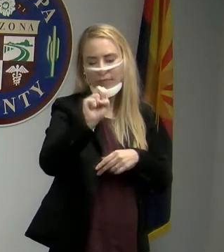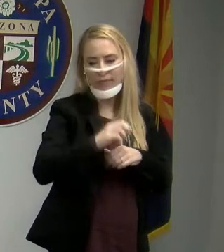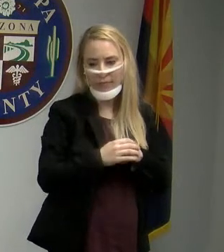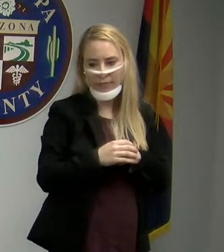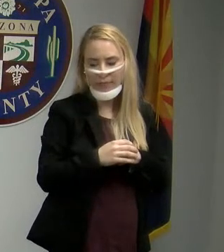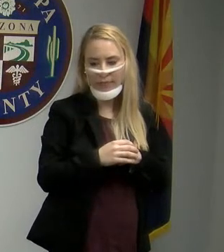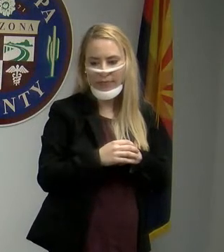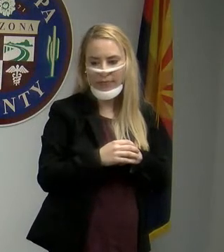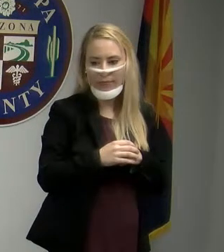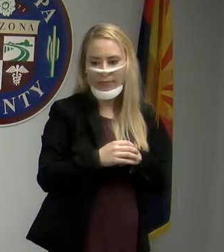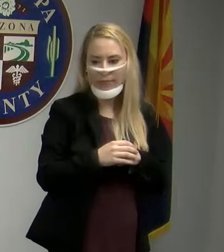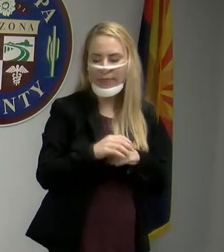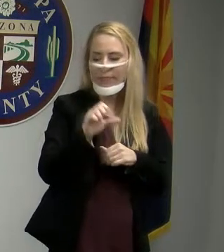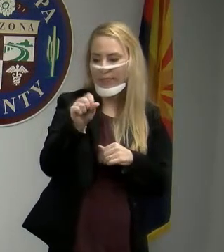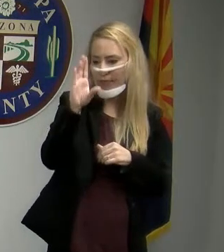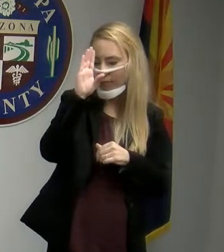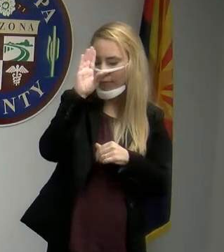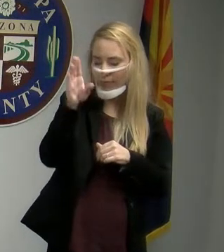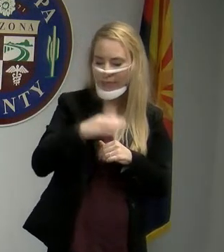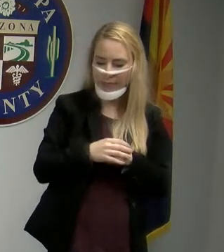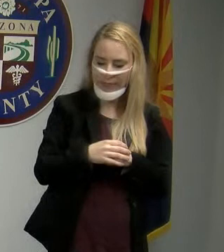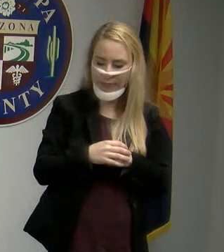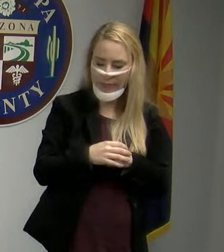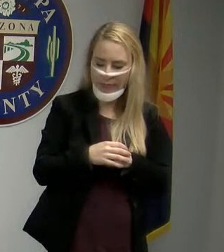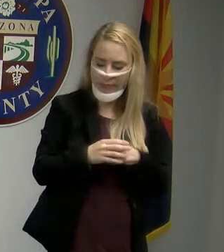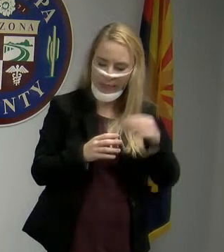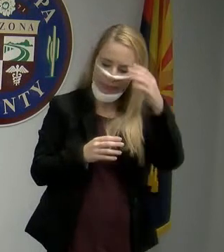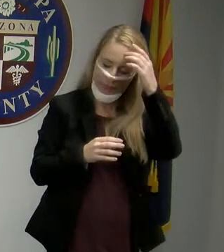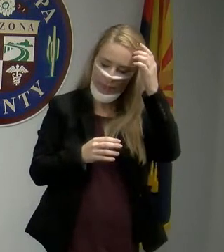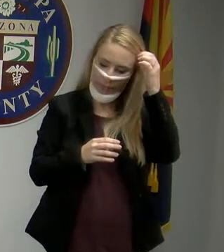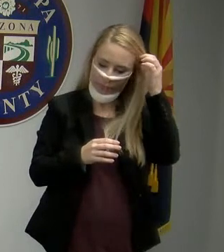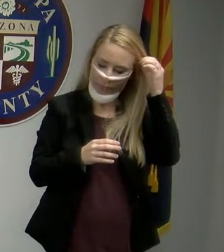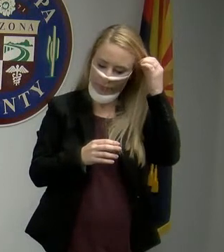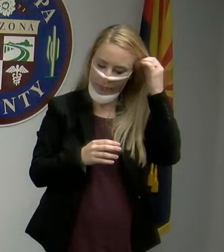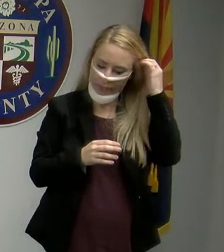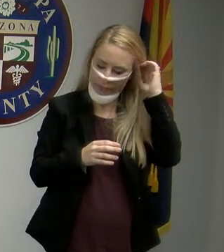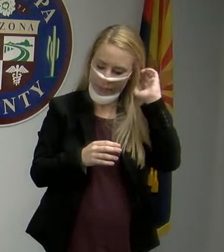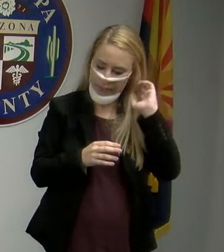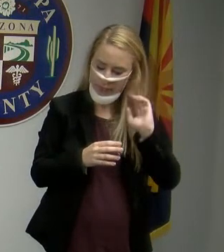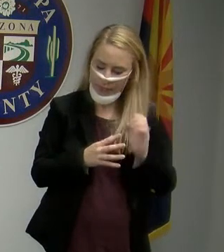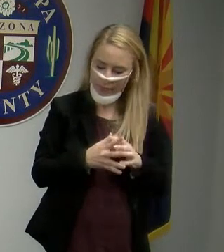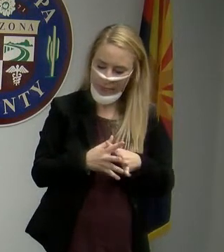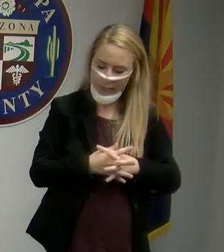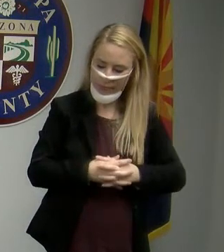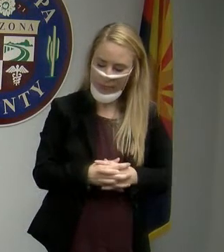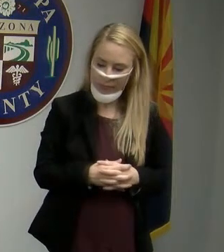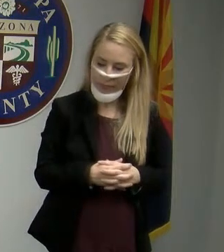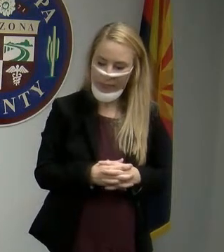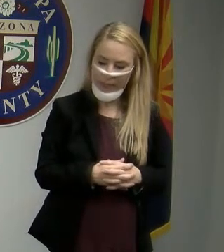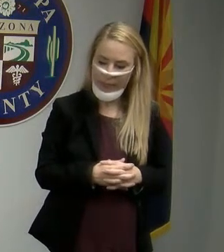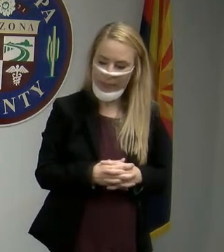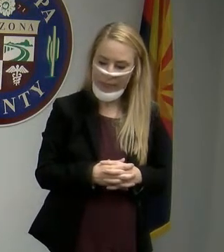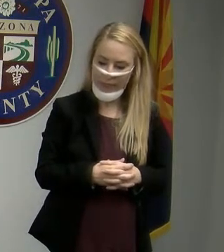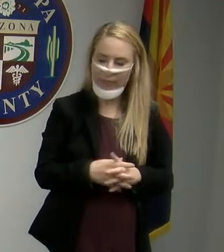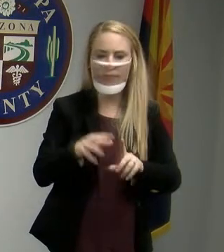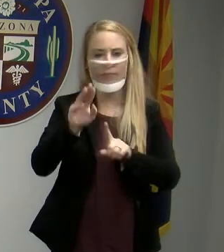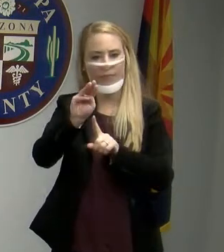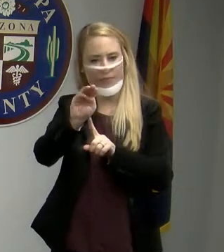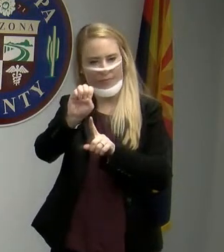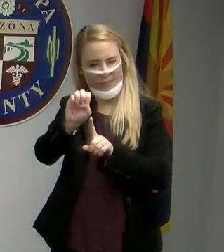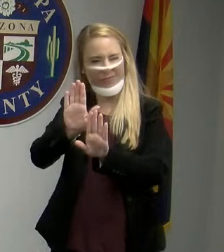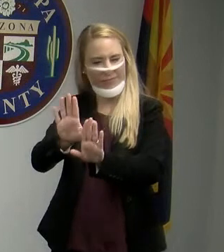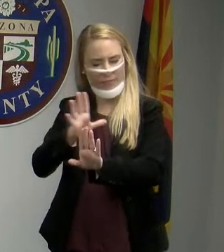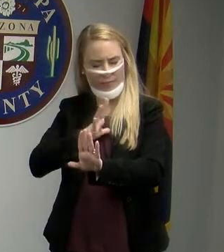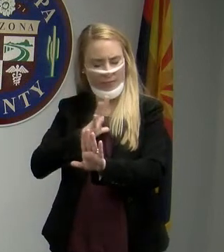Yes. Aside from the medical examiner's operation, are the hospitals and funeral homes in